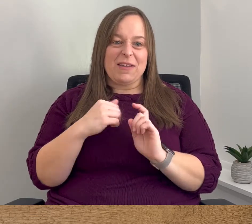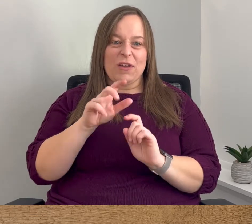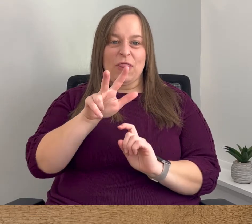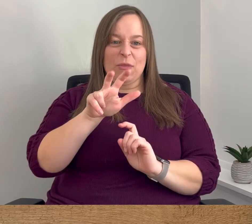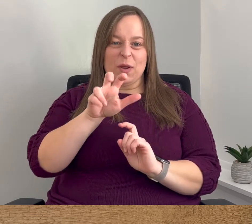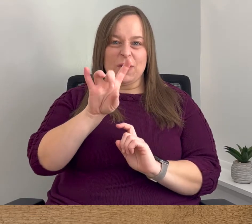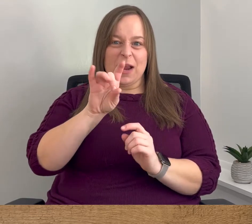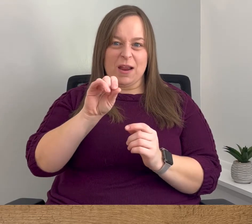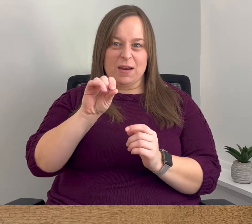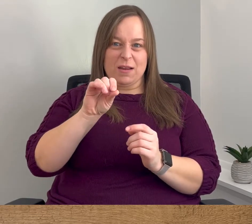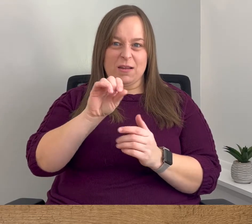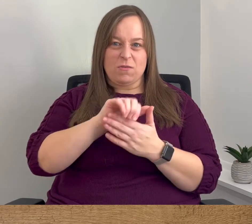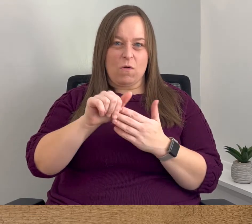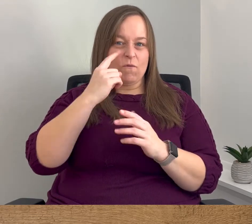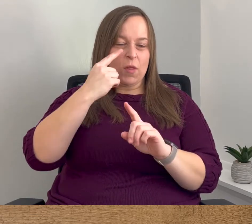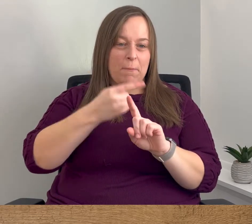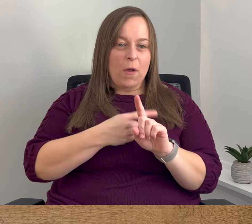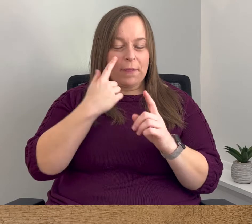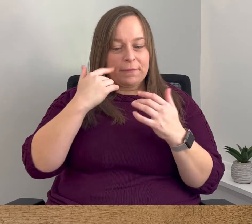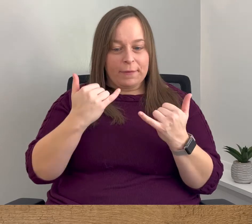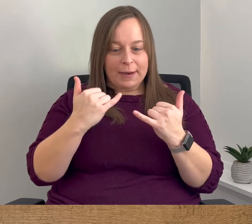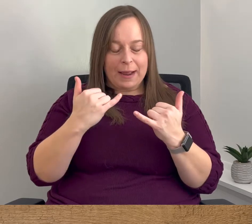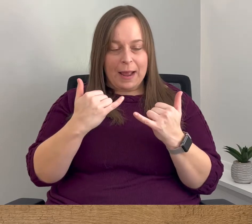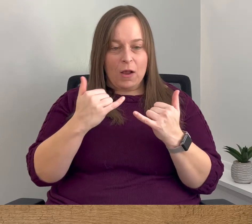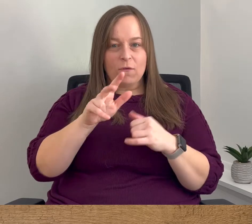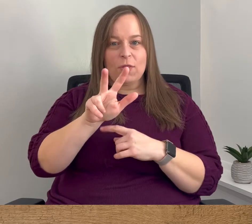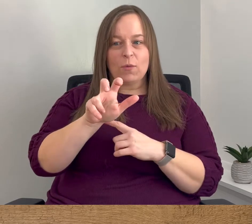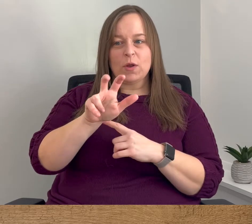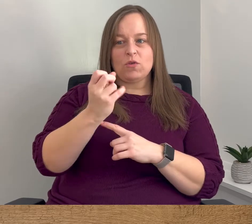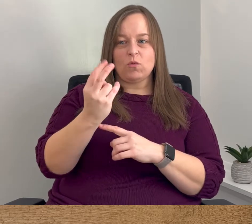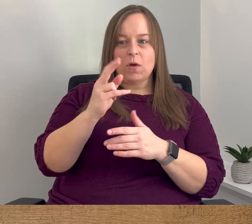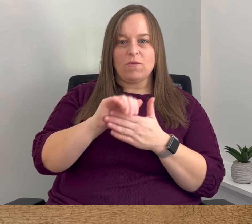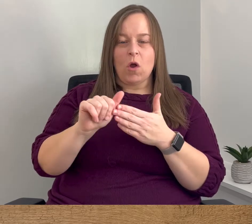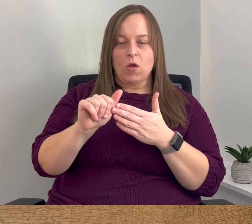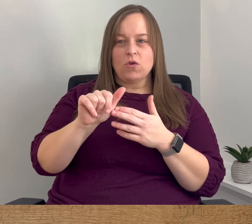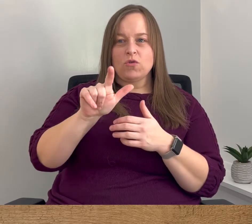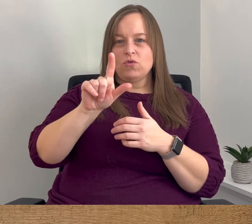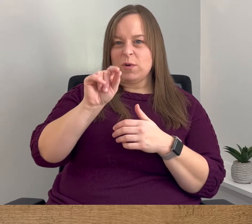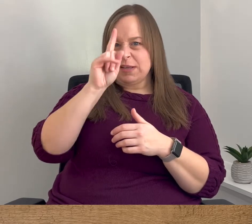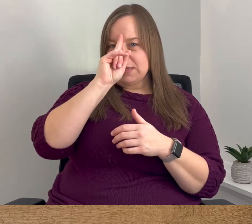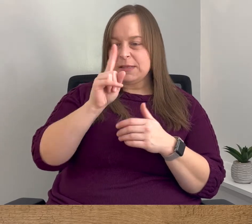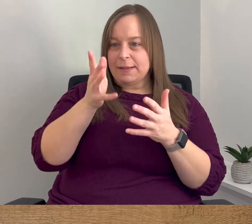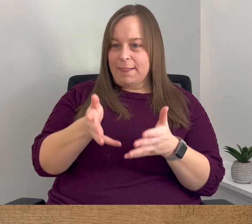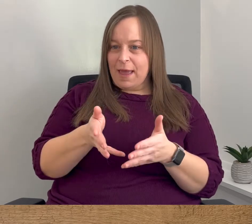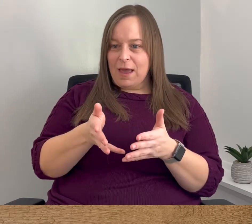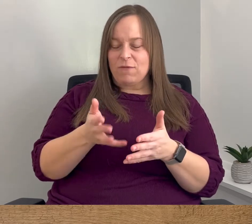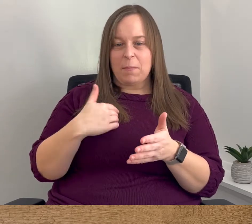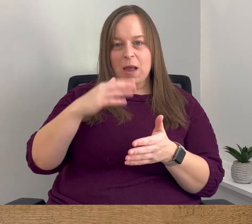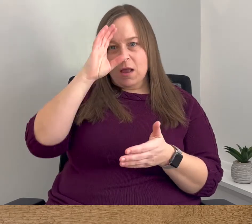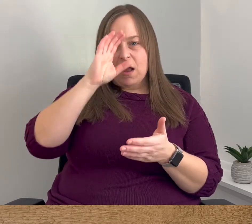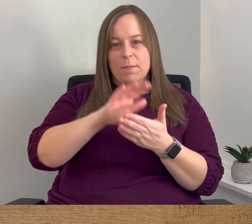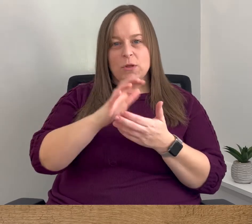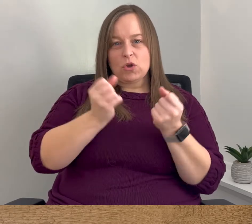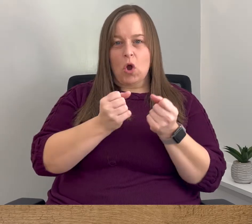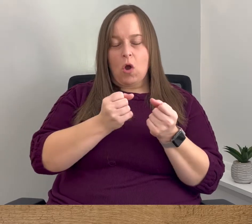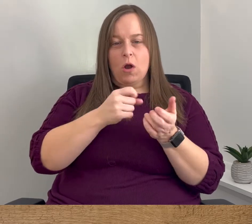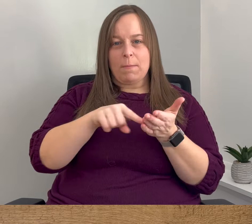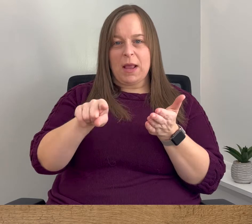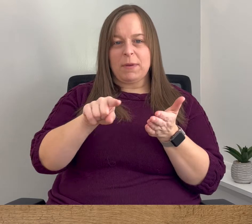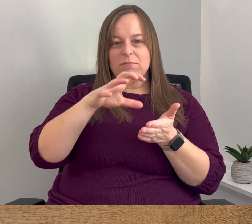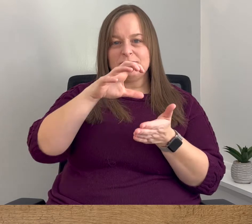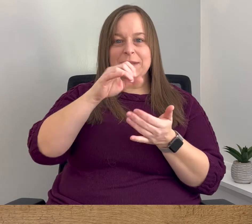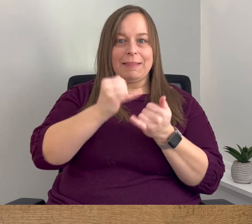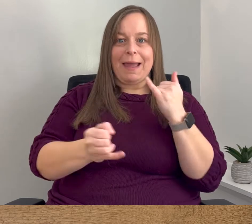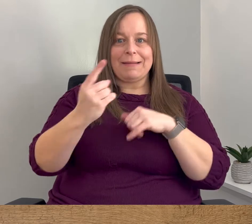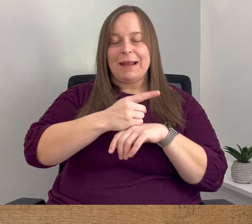I give us $380 for the month. So right now, we have $312.20 left. We have my